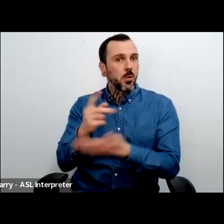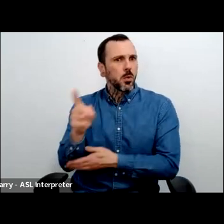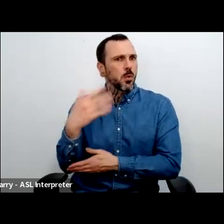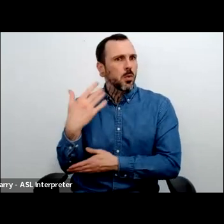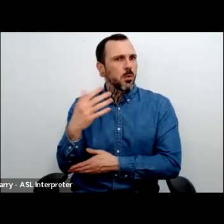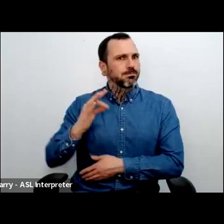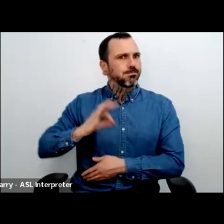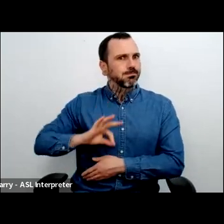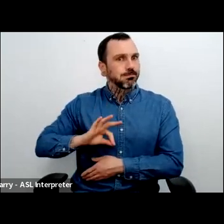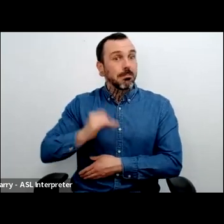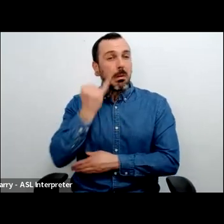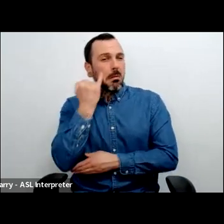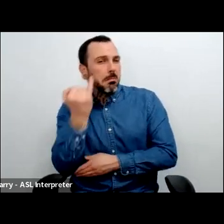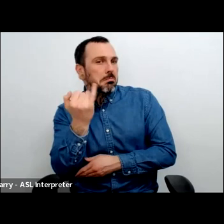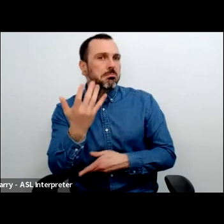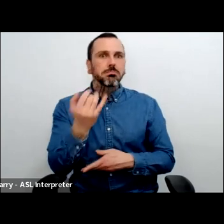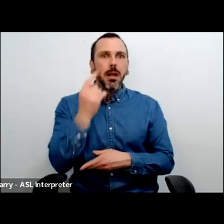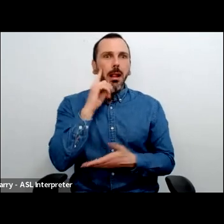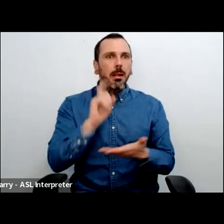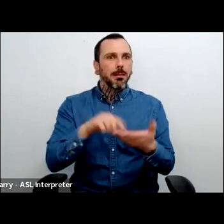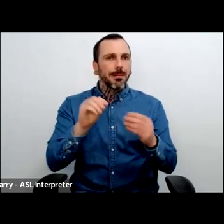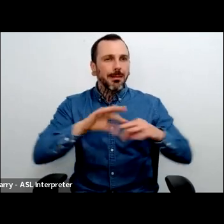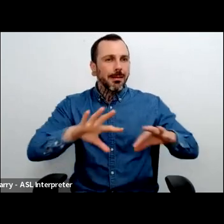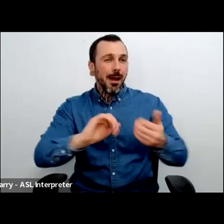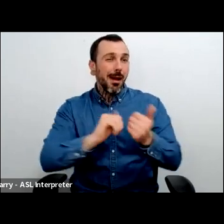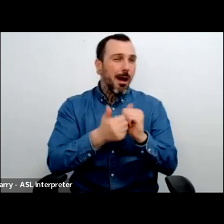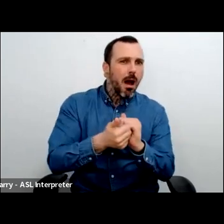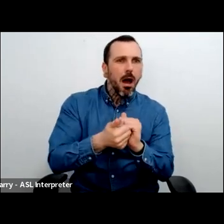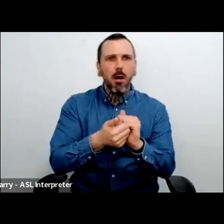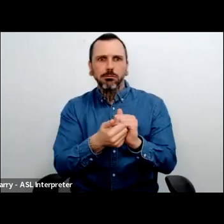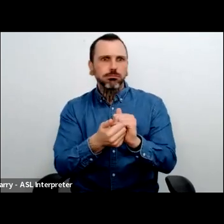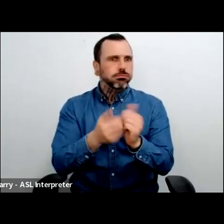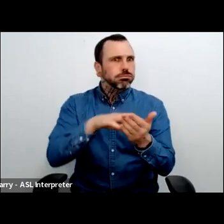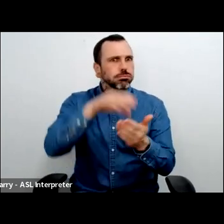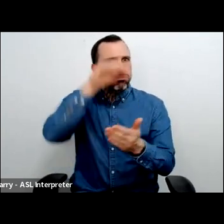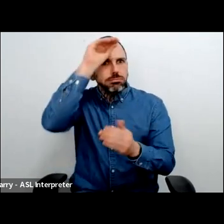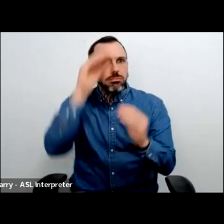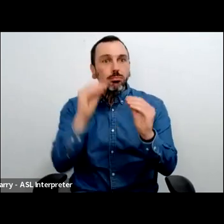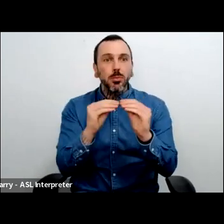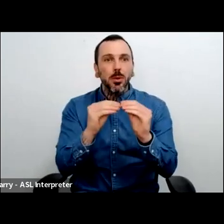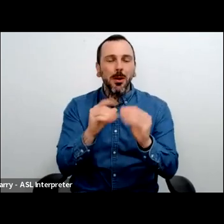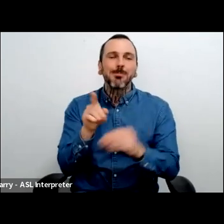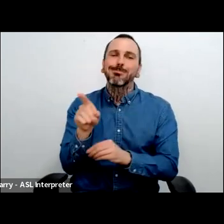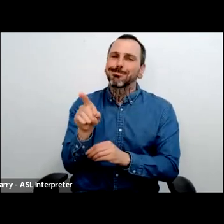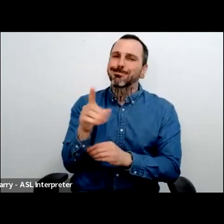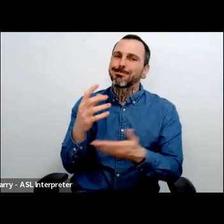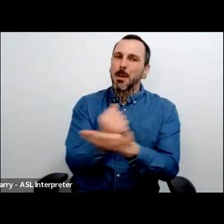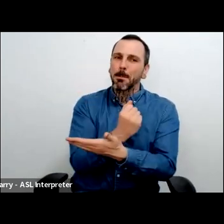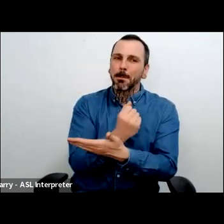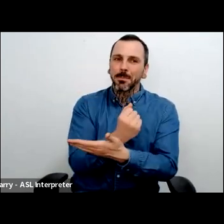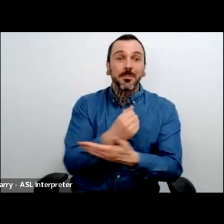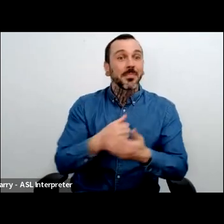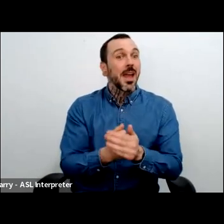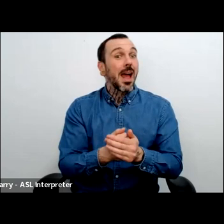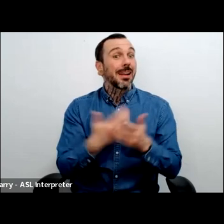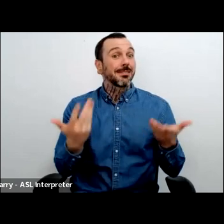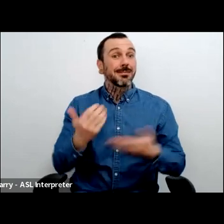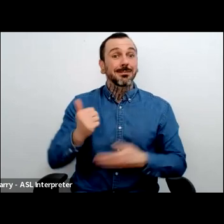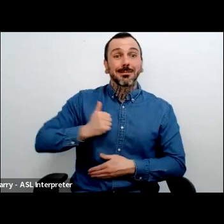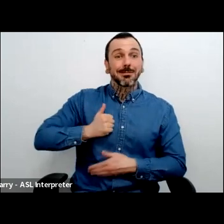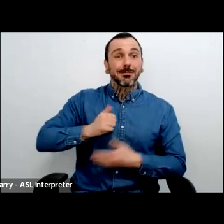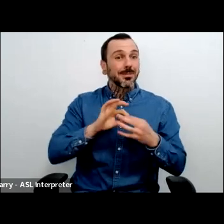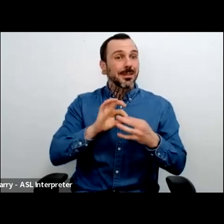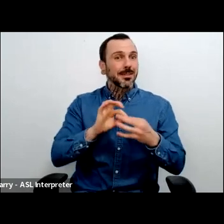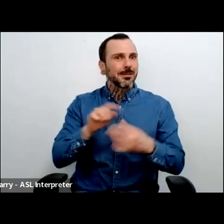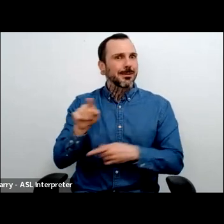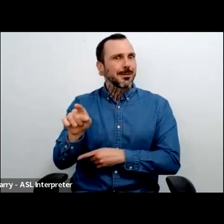more about land acknowledgements, and they're important as a tool for reconciliation in Canada. It's been great